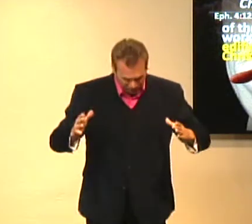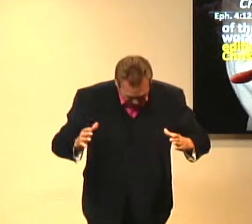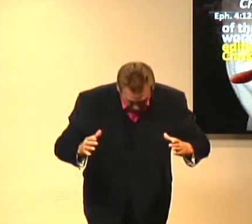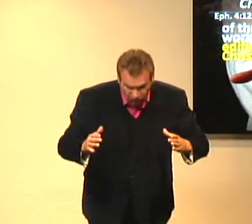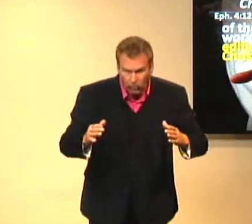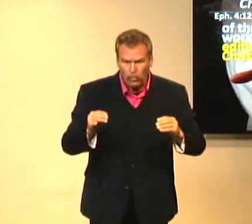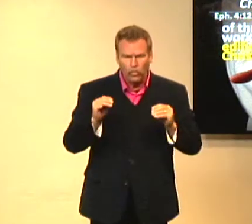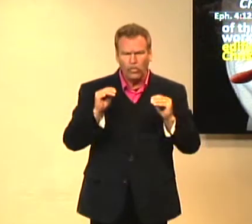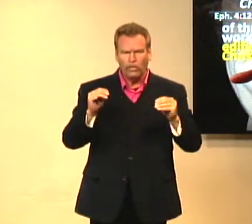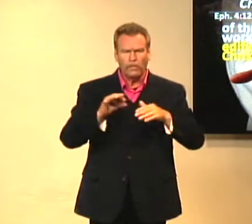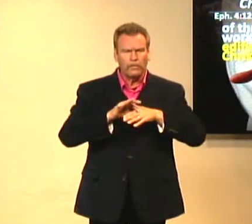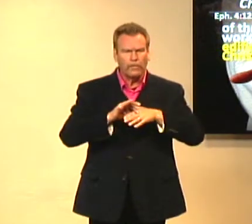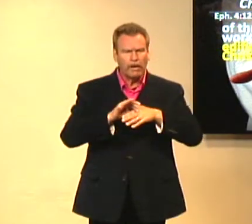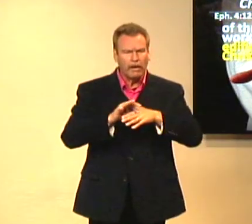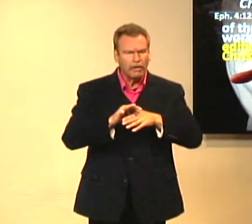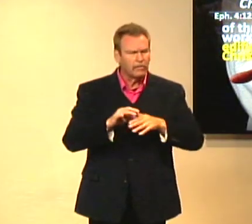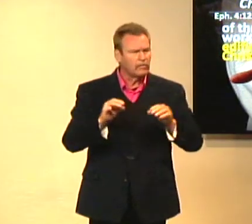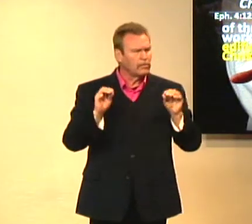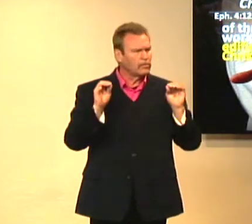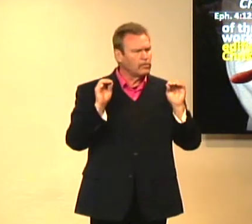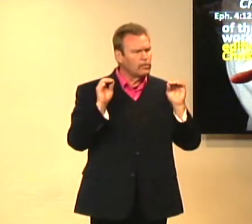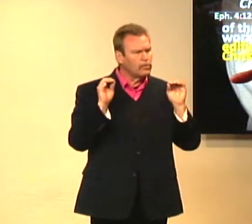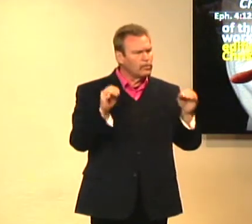soup, great big vat of it.